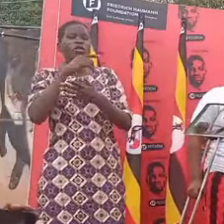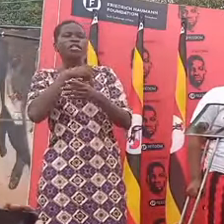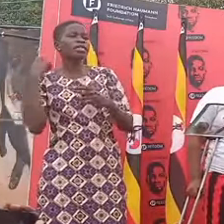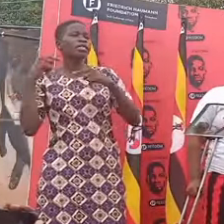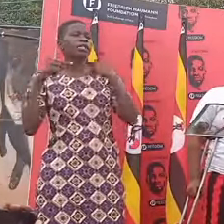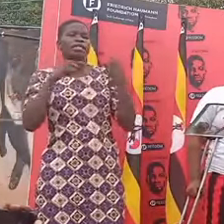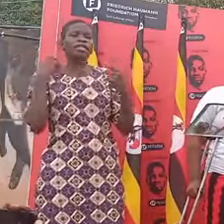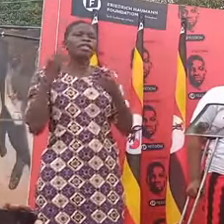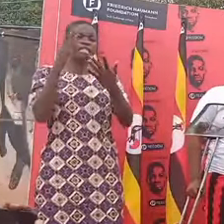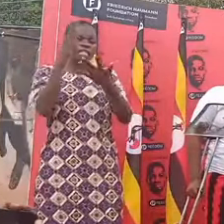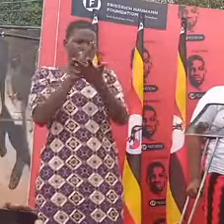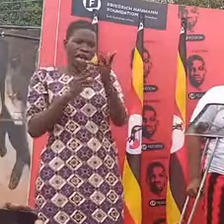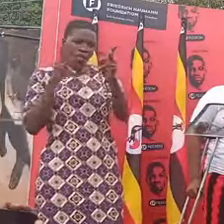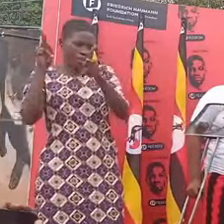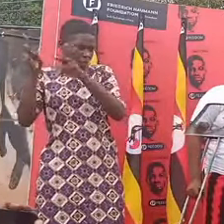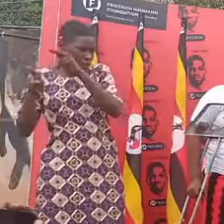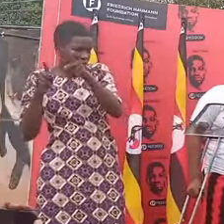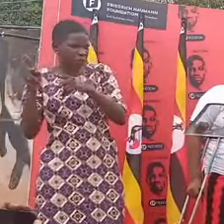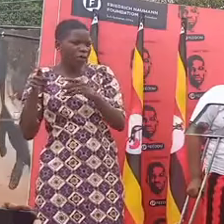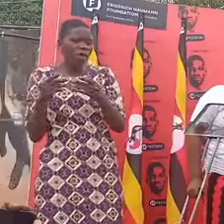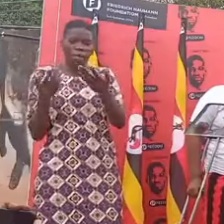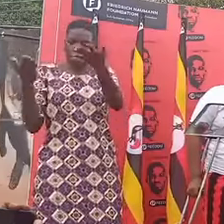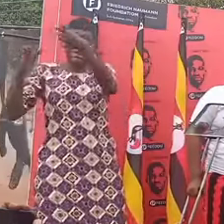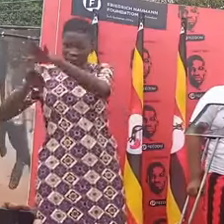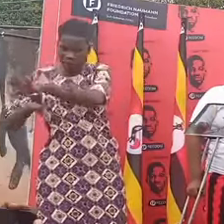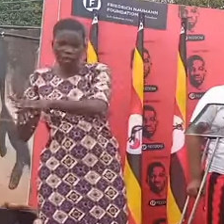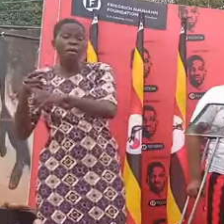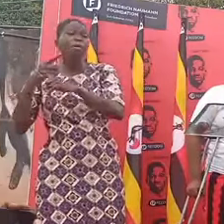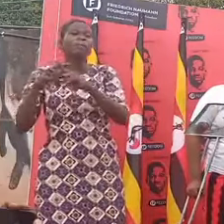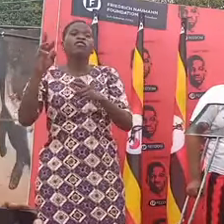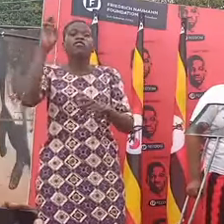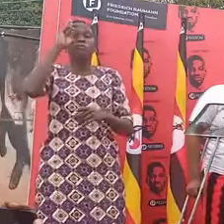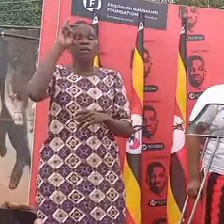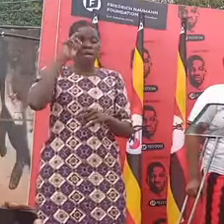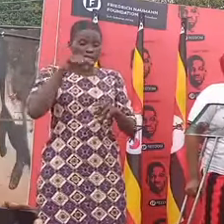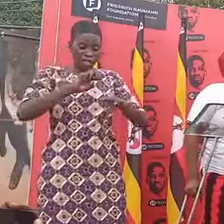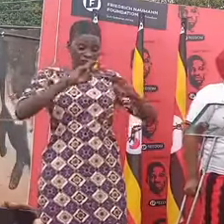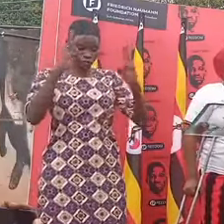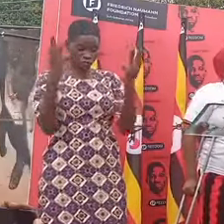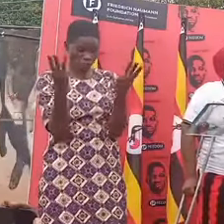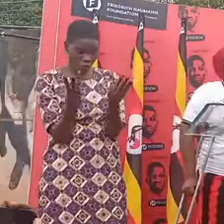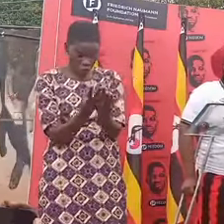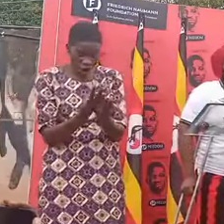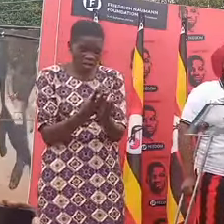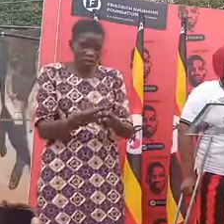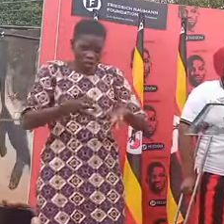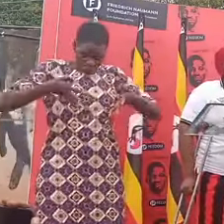okuba kumugoberera anti bagamba ensi egula mirango we are ready to die